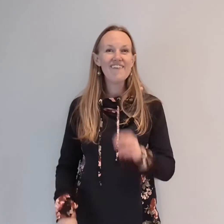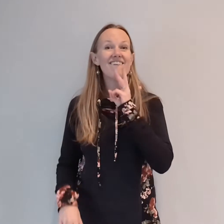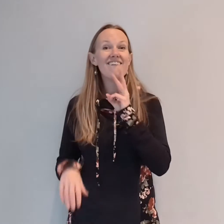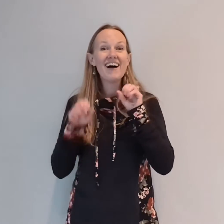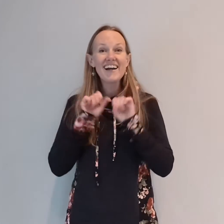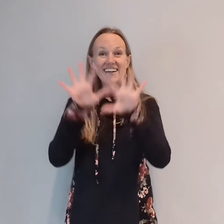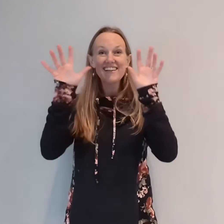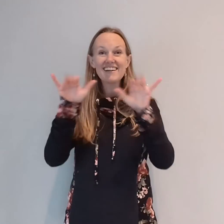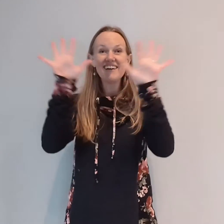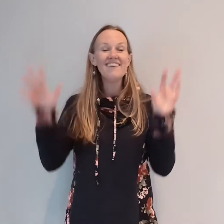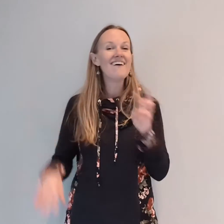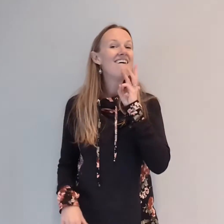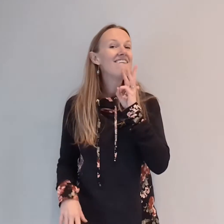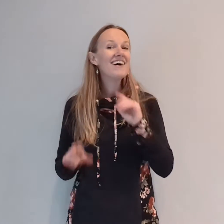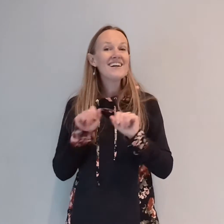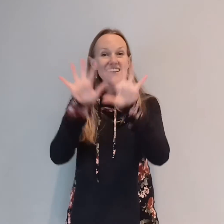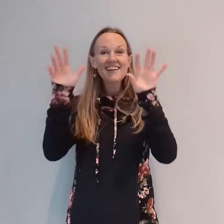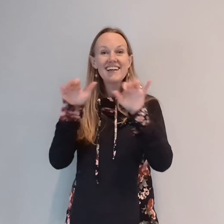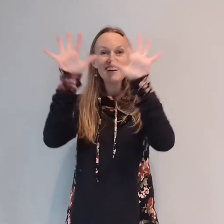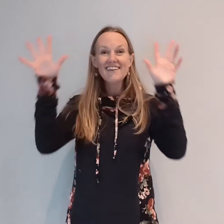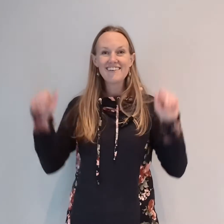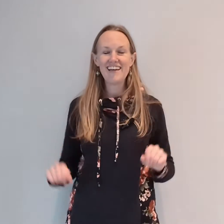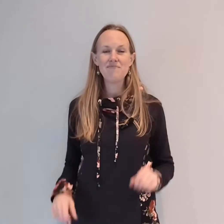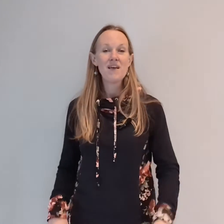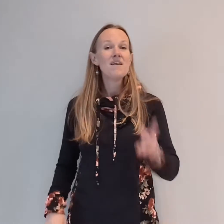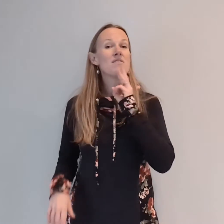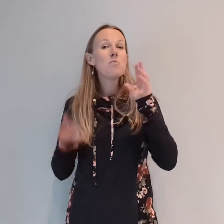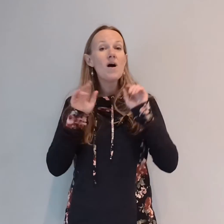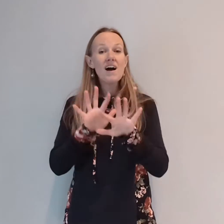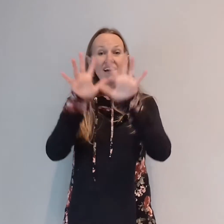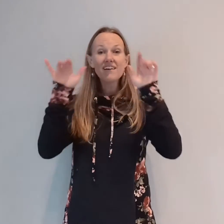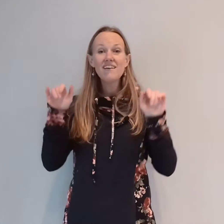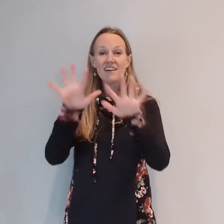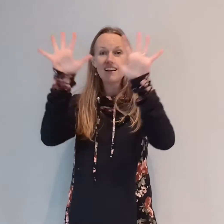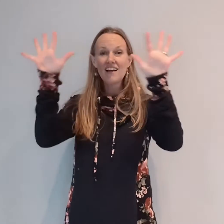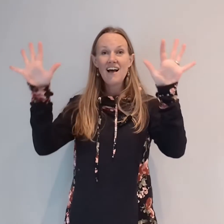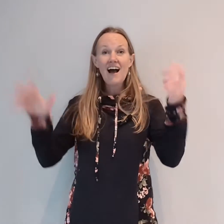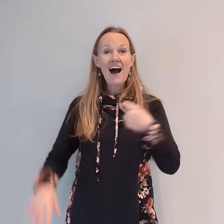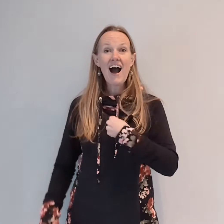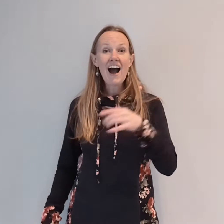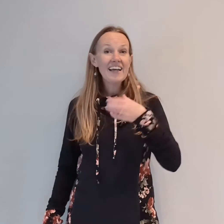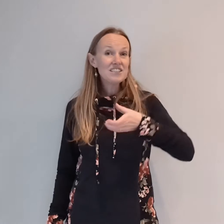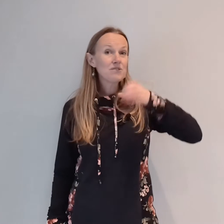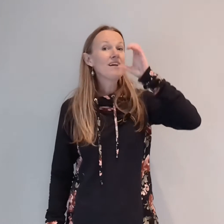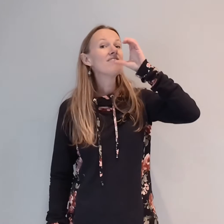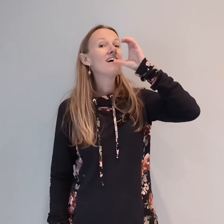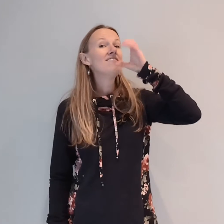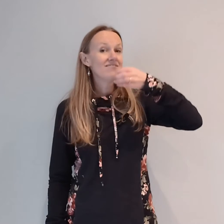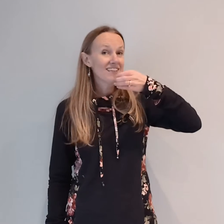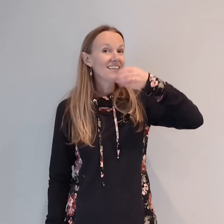go. Water, look at it go. Water, look at it go, okay? The water I drink from, okay?